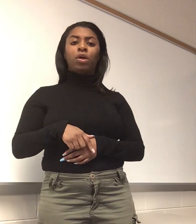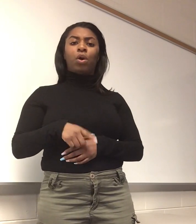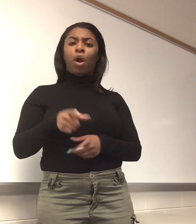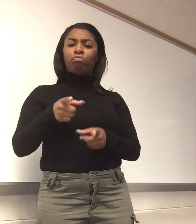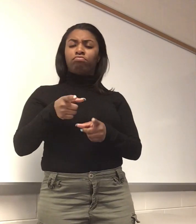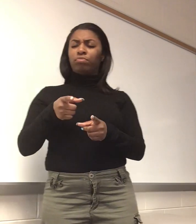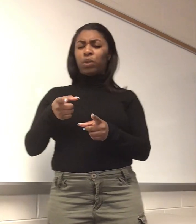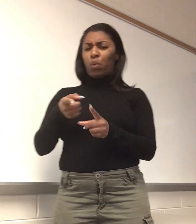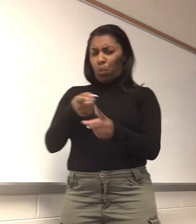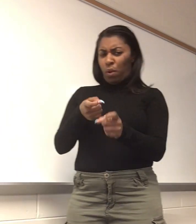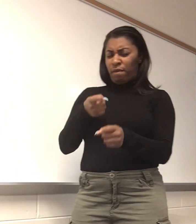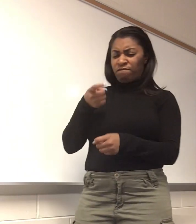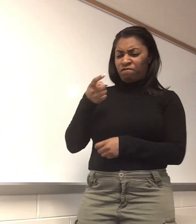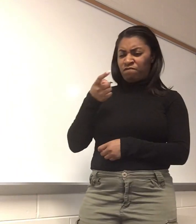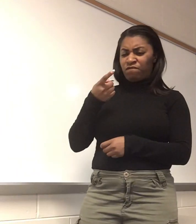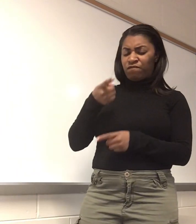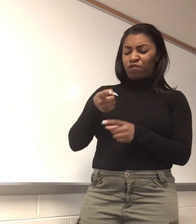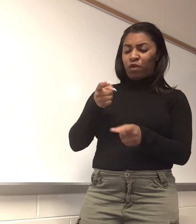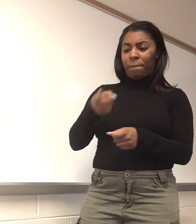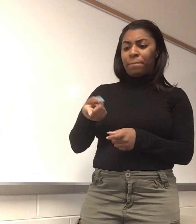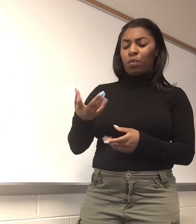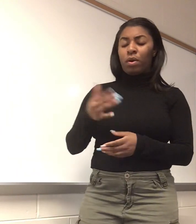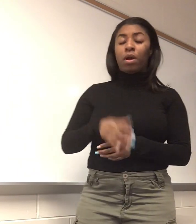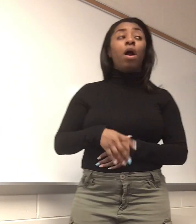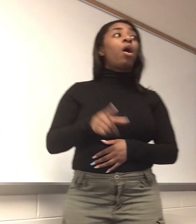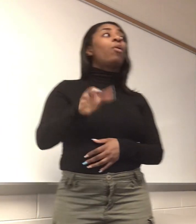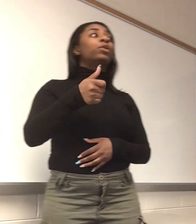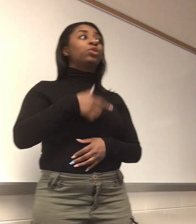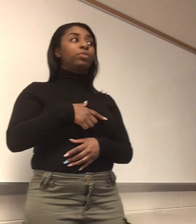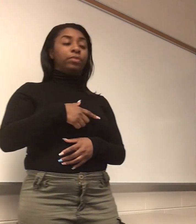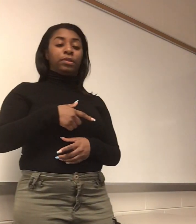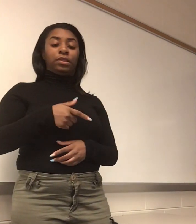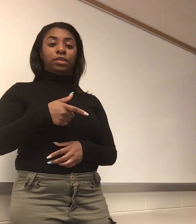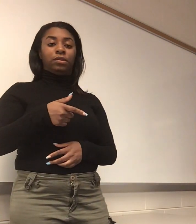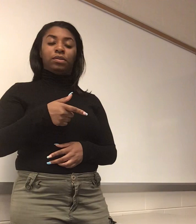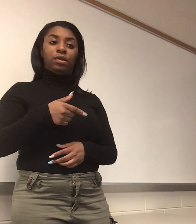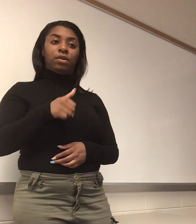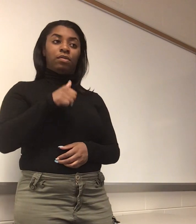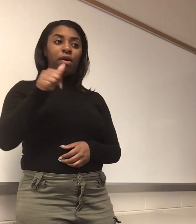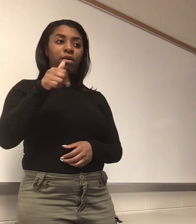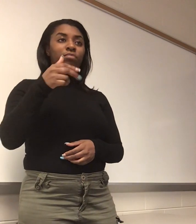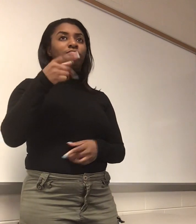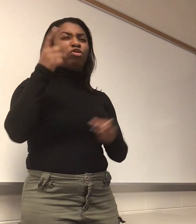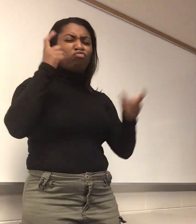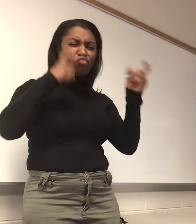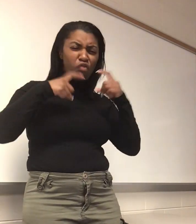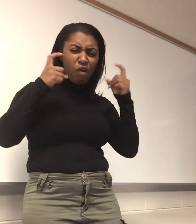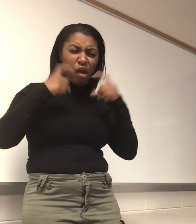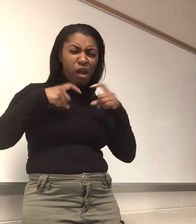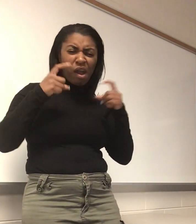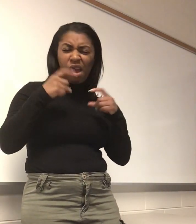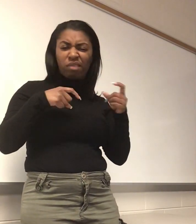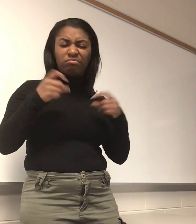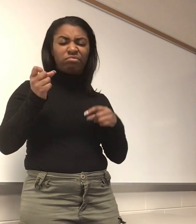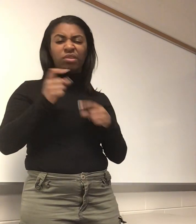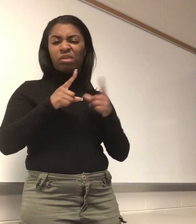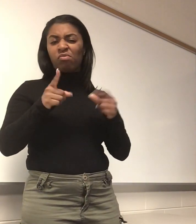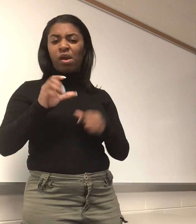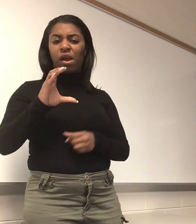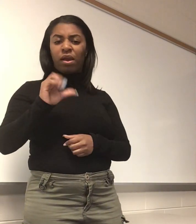with all the crying and over Desdemona and things. But when Cassio was going on about Othello and basically just saying all these